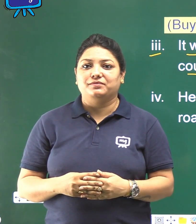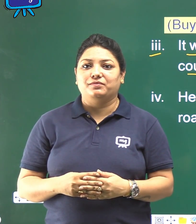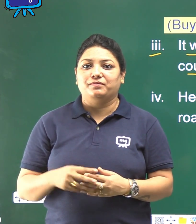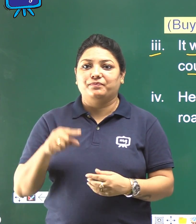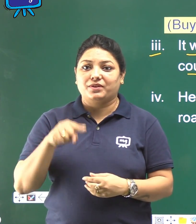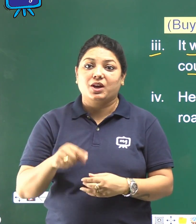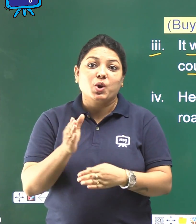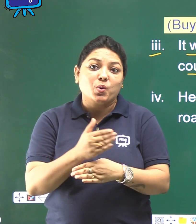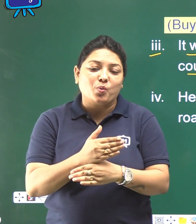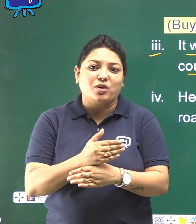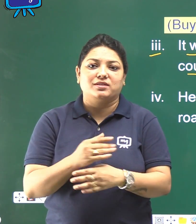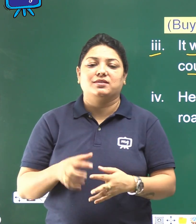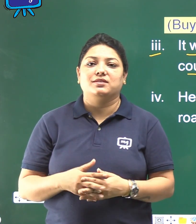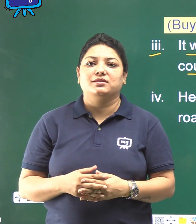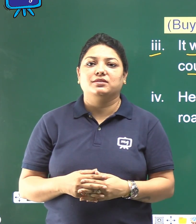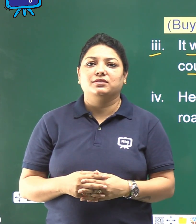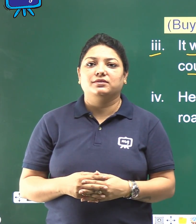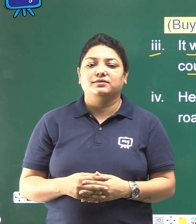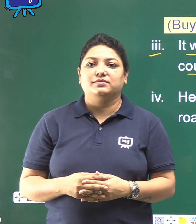It was the